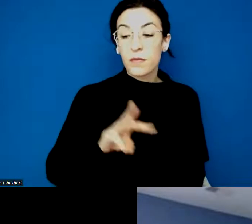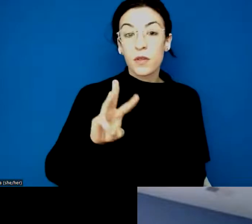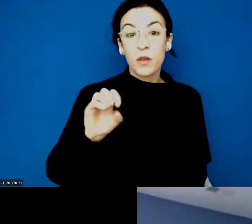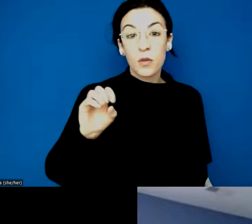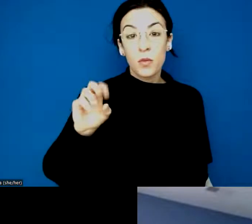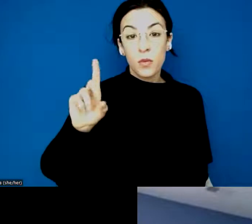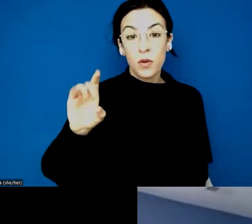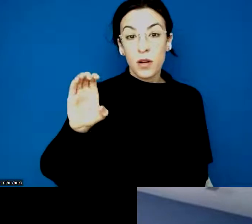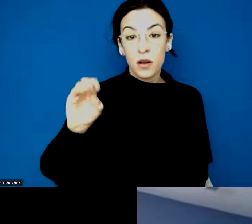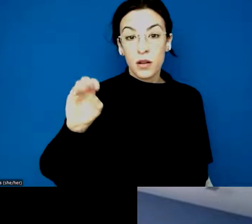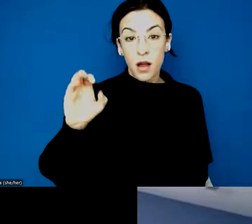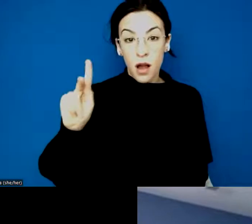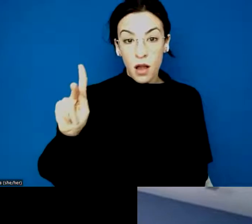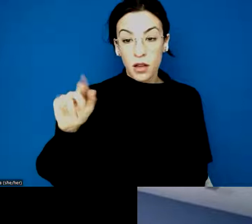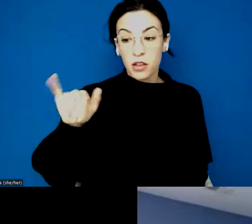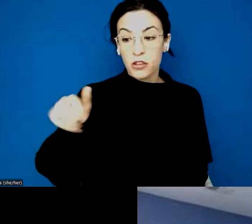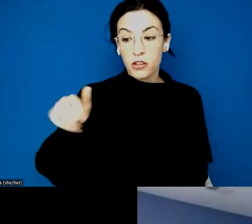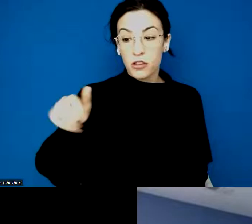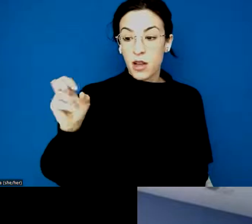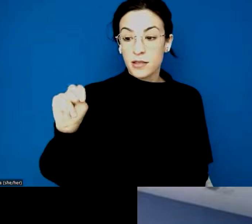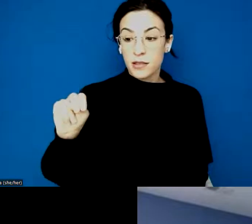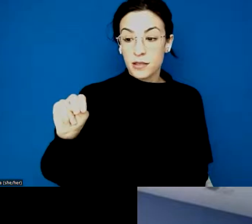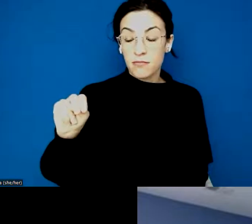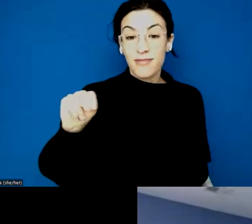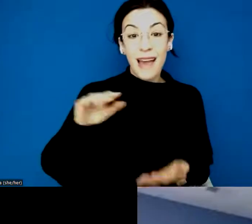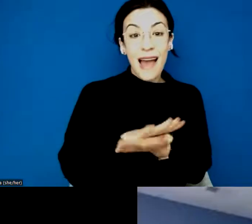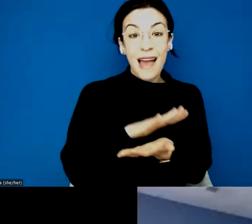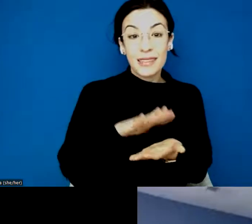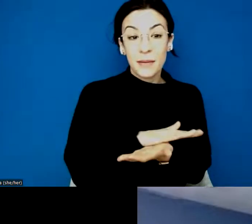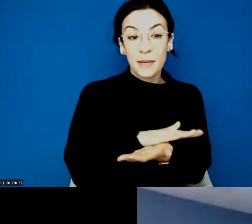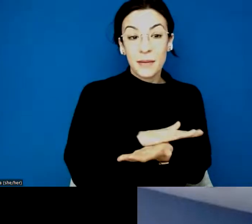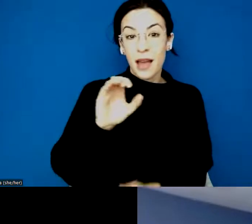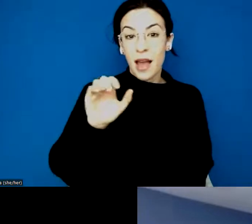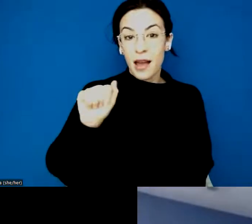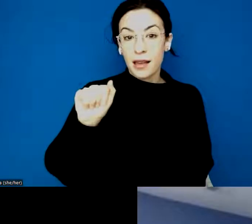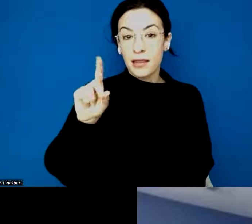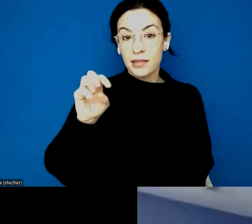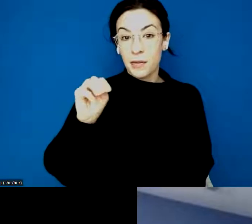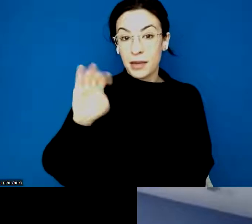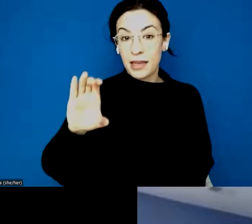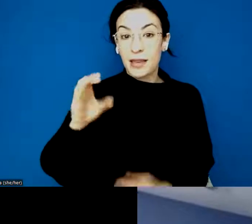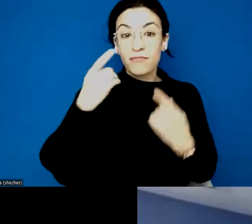Woodcock-Johnson, Academic Achievement, 4th edition, WJ4. It's a good one.